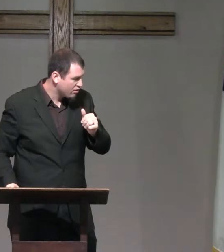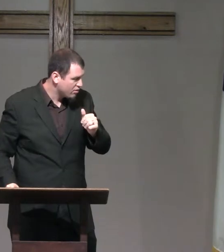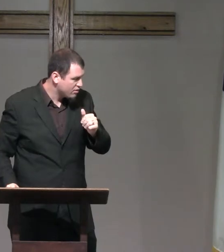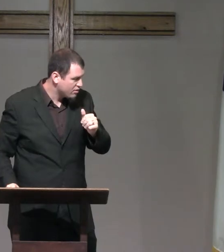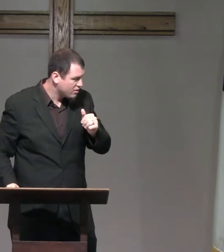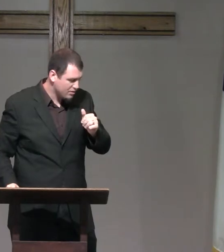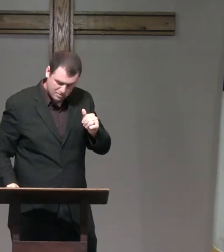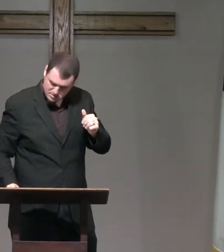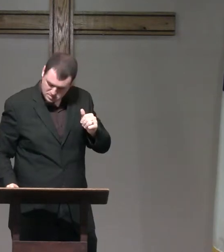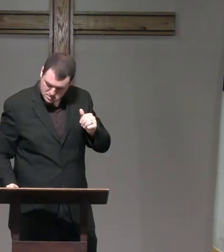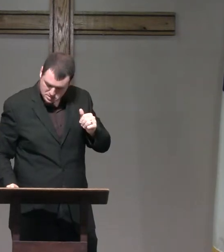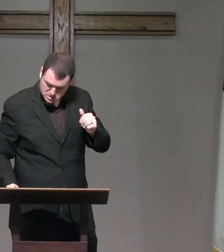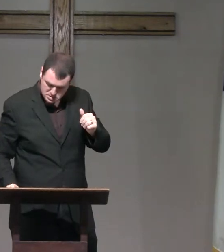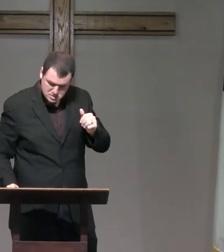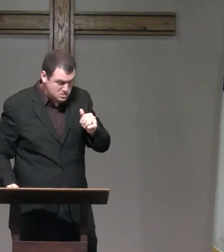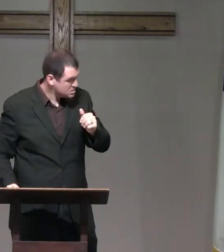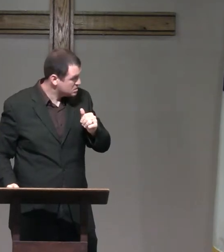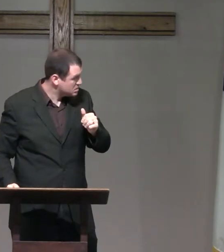Maybe not.